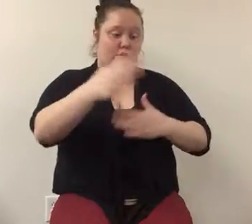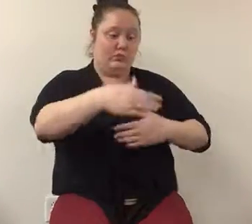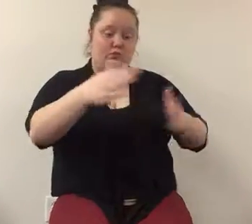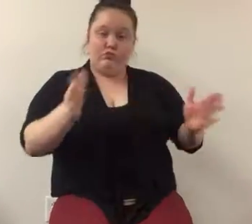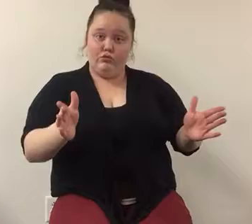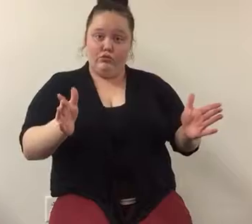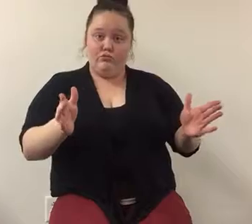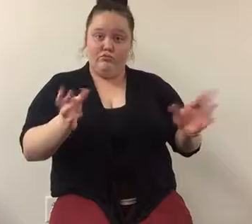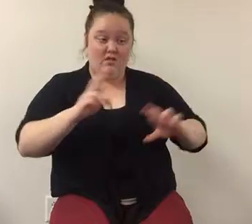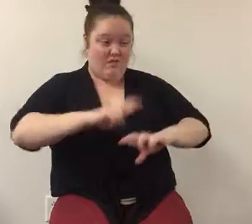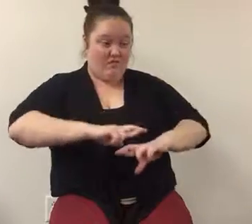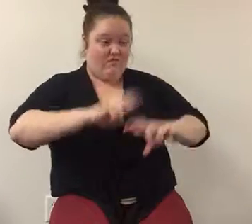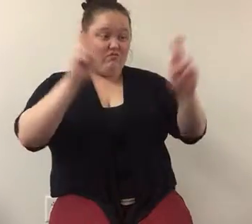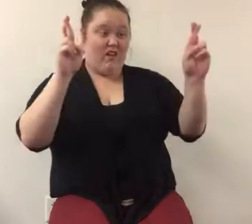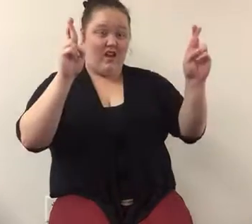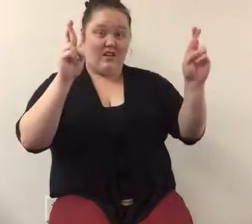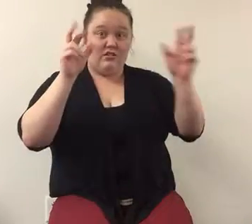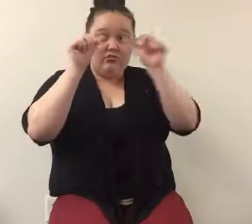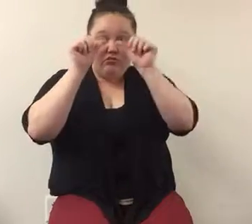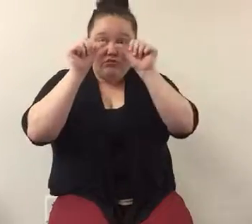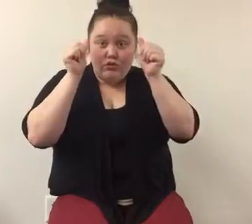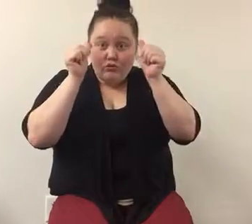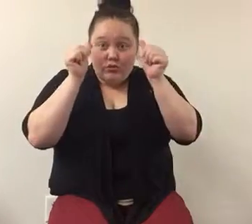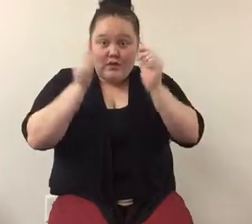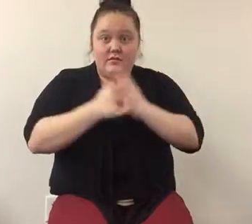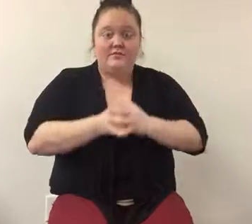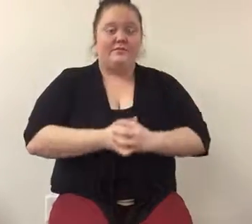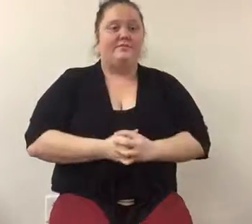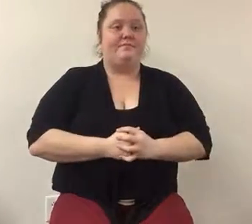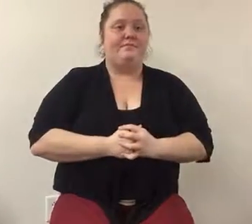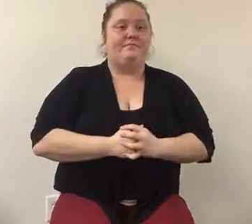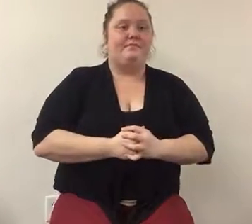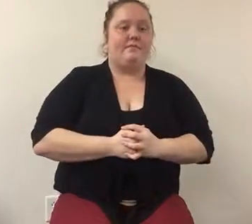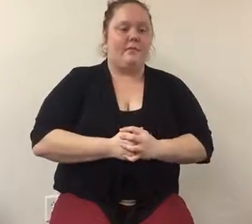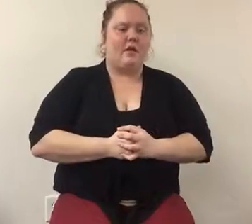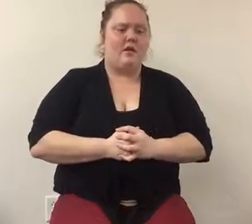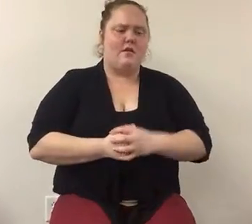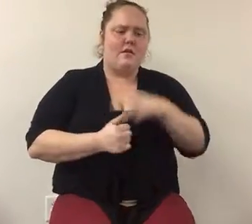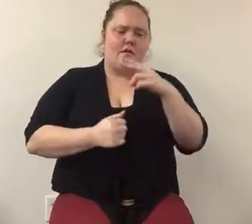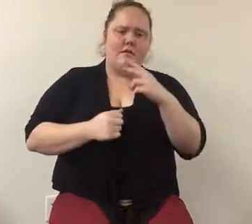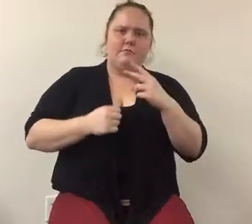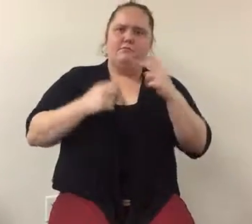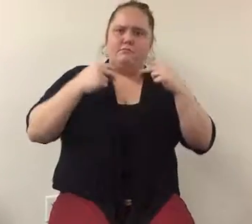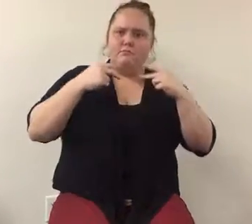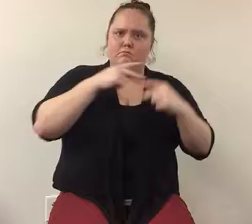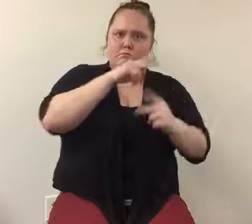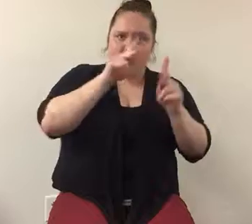table, and your surgeon will be sitting next to you. We sit down while we do this, and we'll kind of be sitting by your